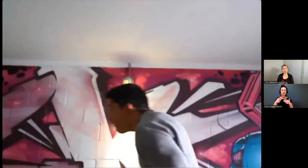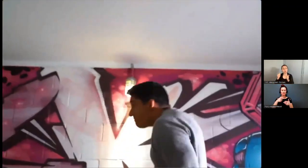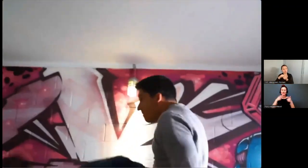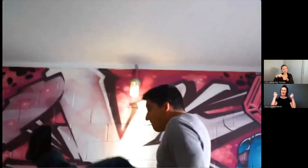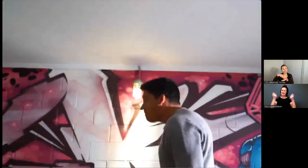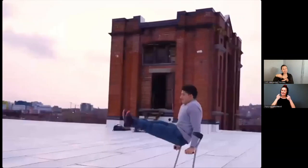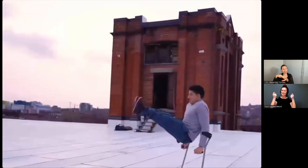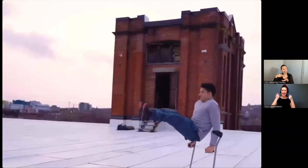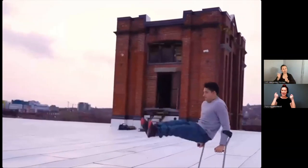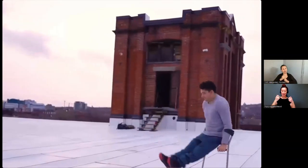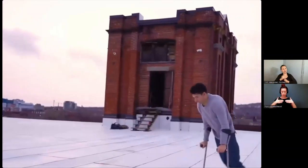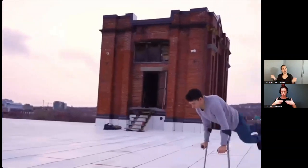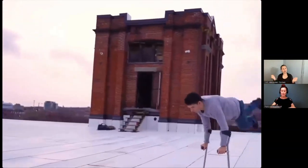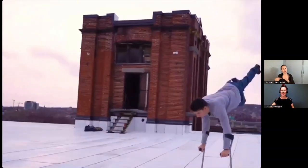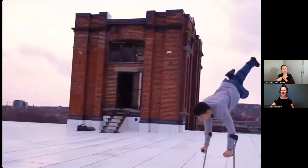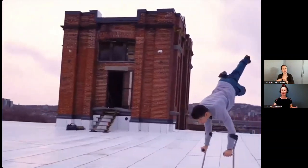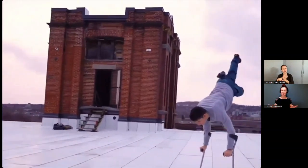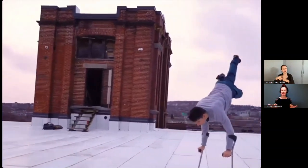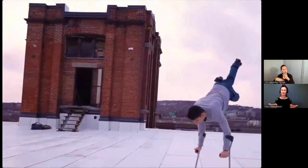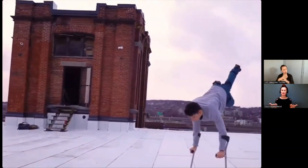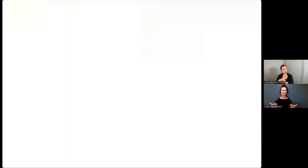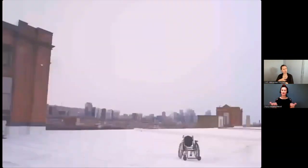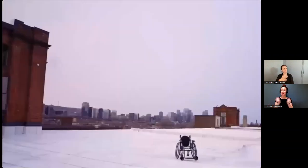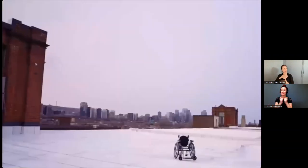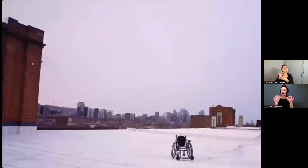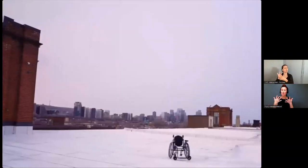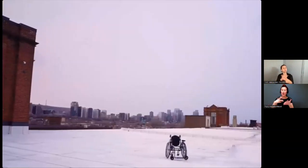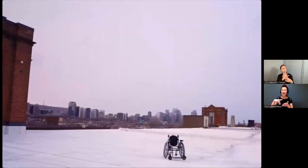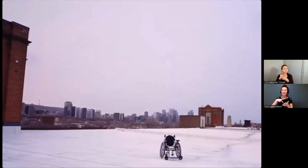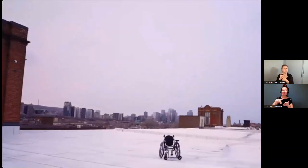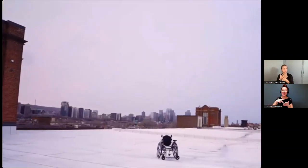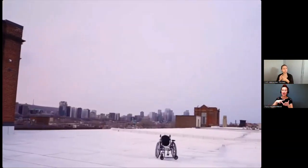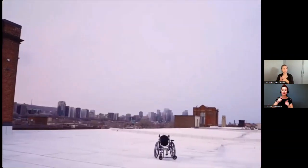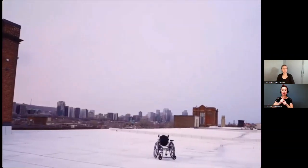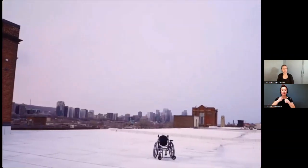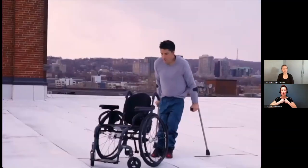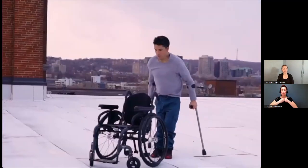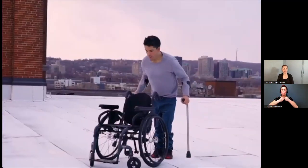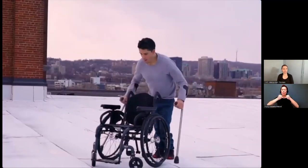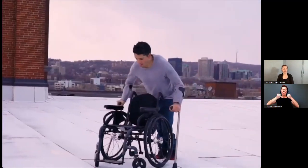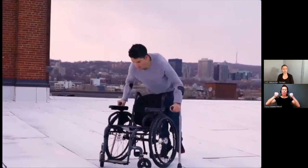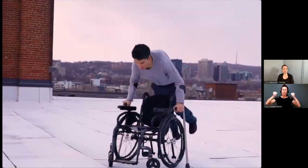dance, we open ourselves up to the world and feel a sense of belonging.